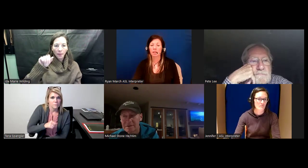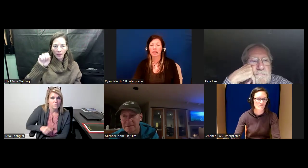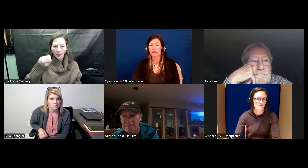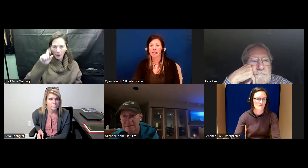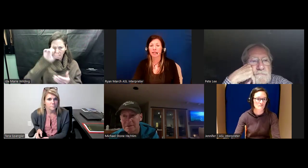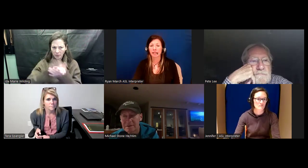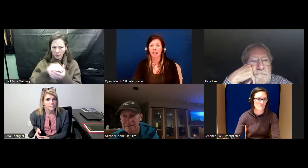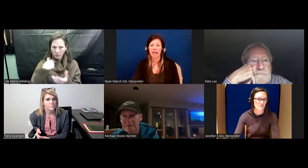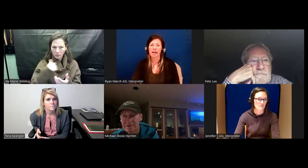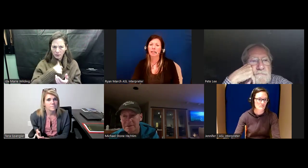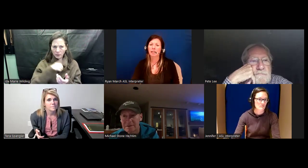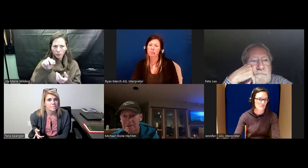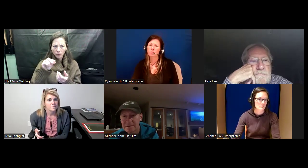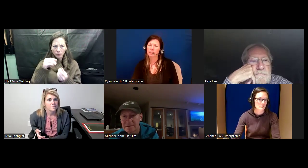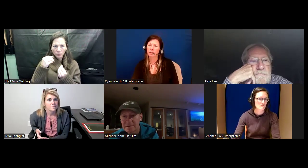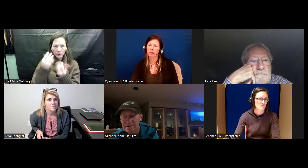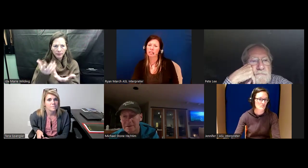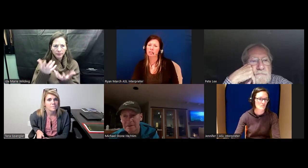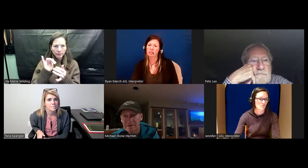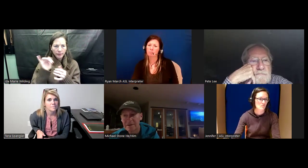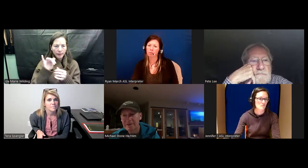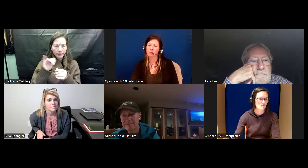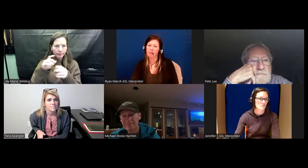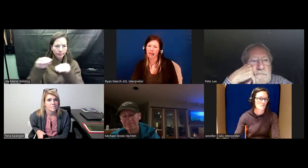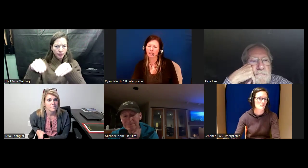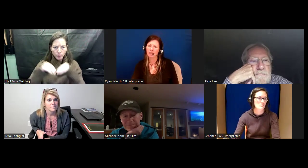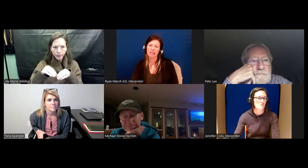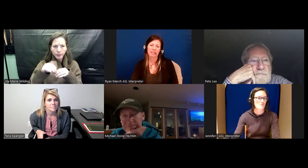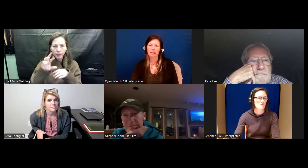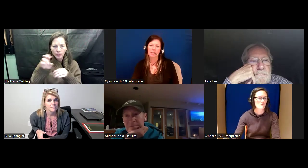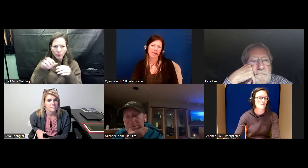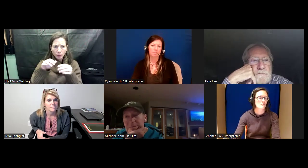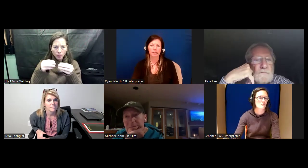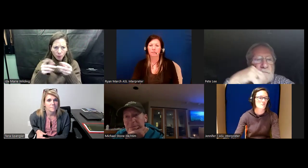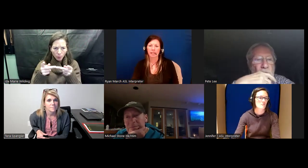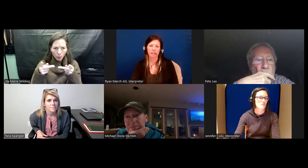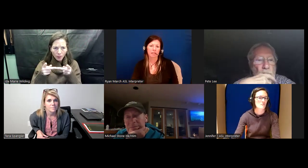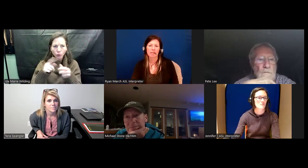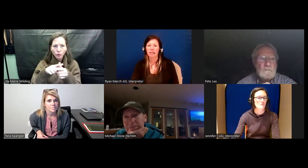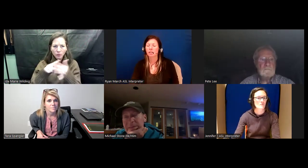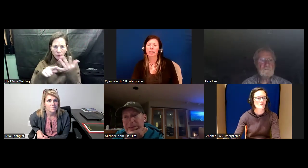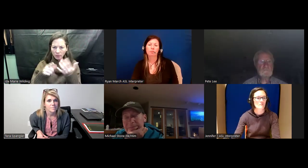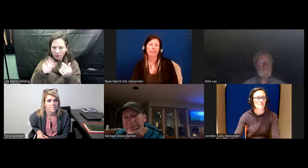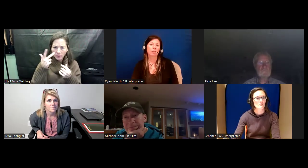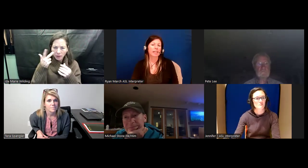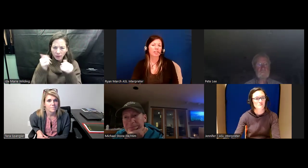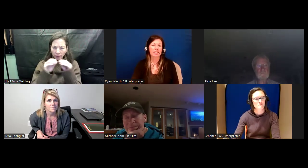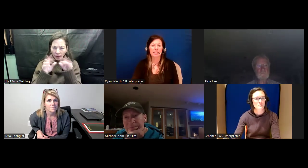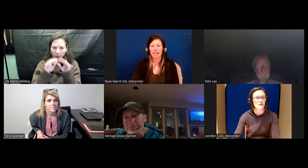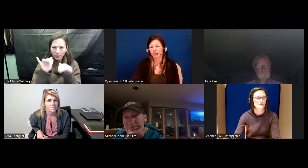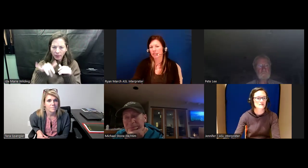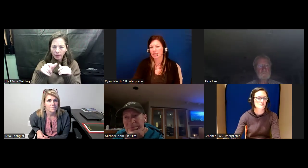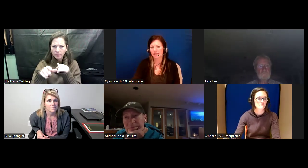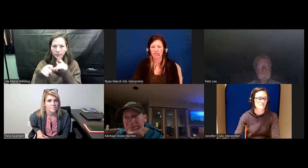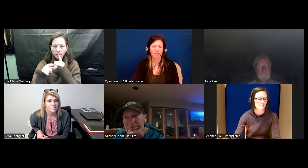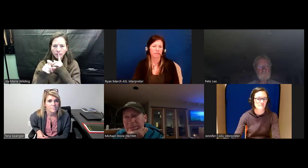Well, this is Ida. I do believe that we provide some type of like relocation type